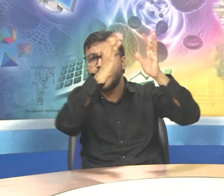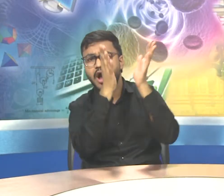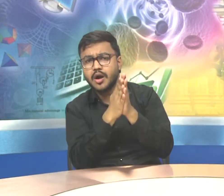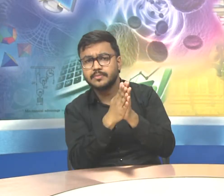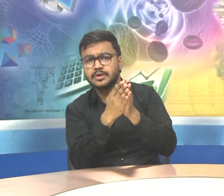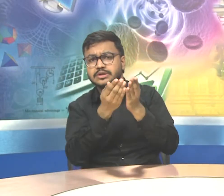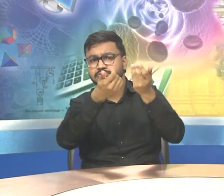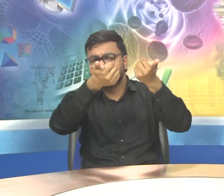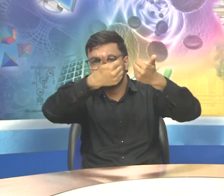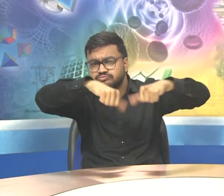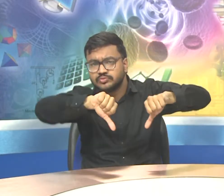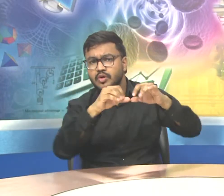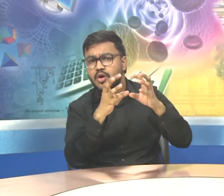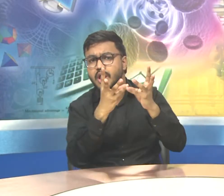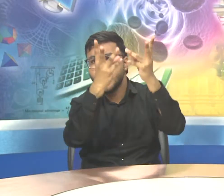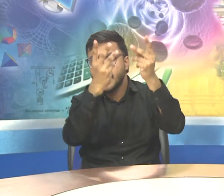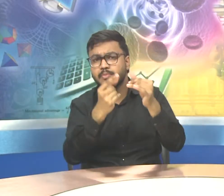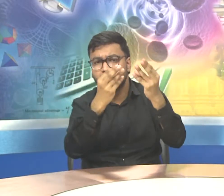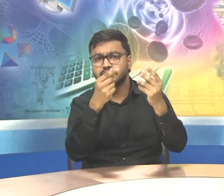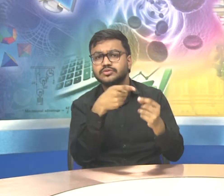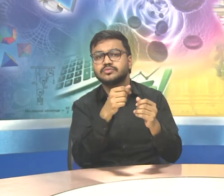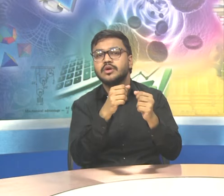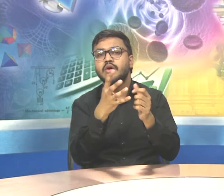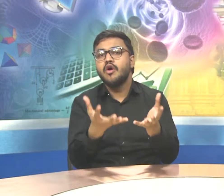the total